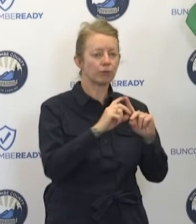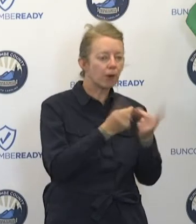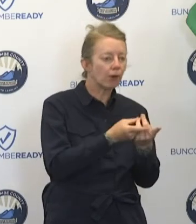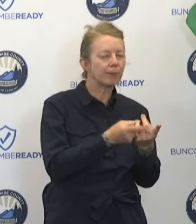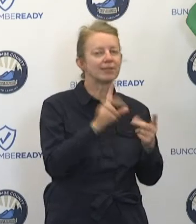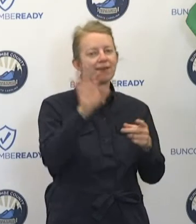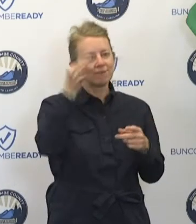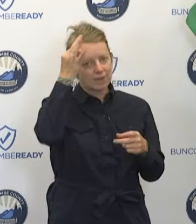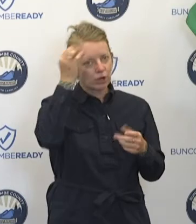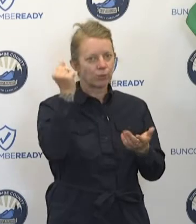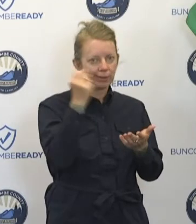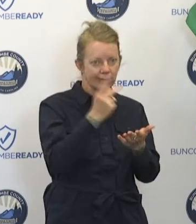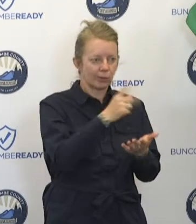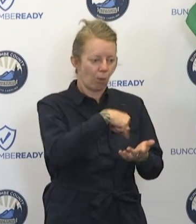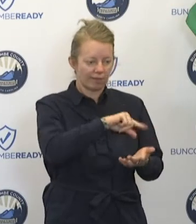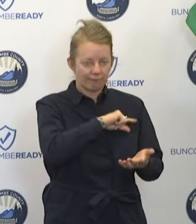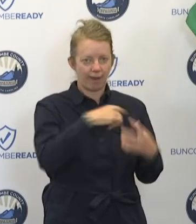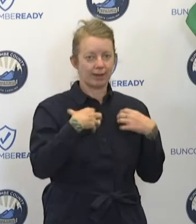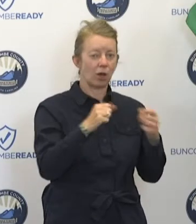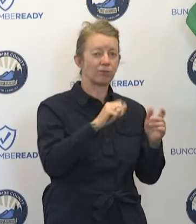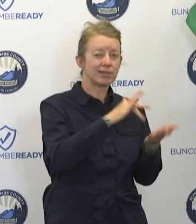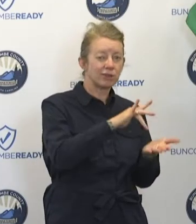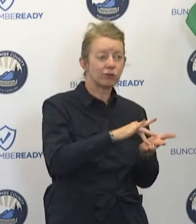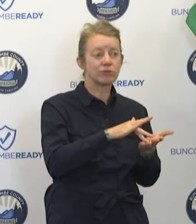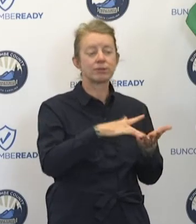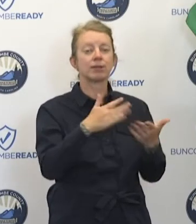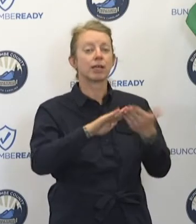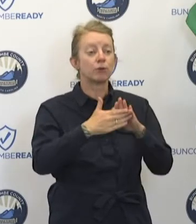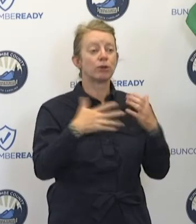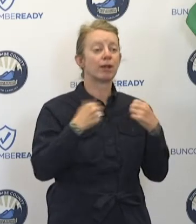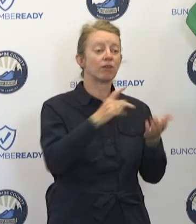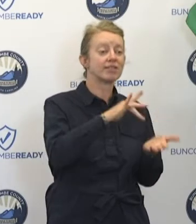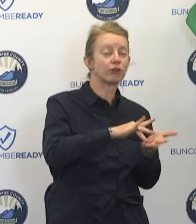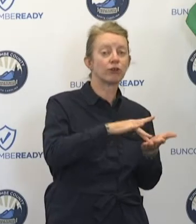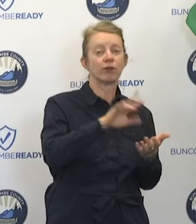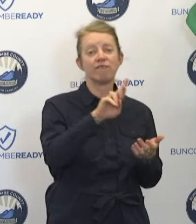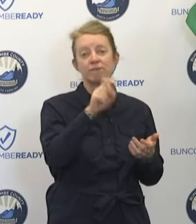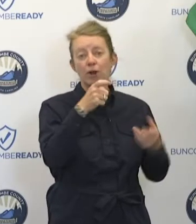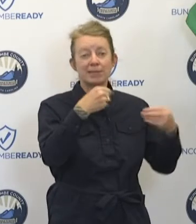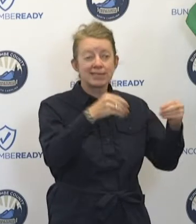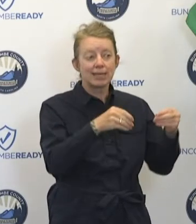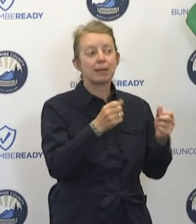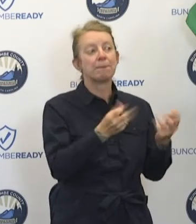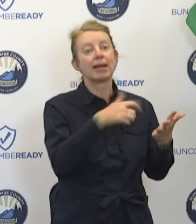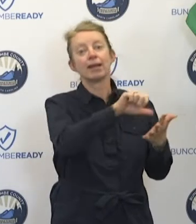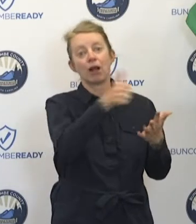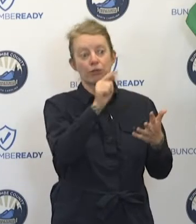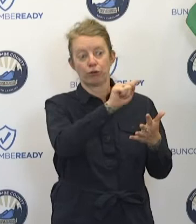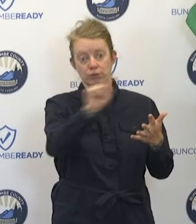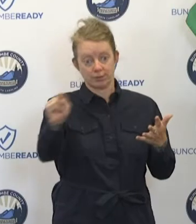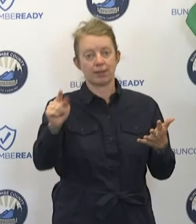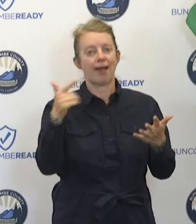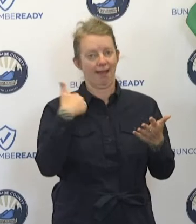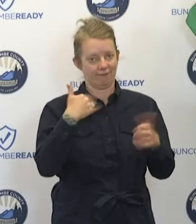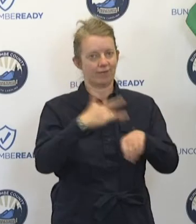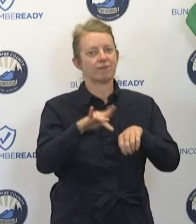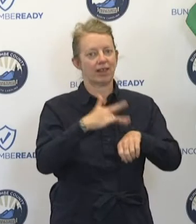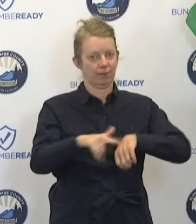centers, community health centers, pharmacies, and many others throughout our region now have COVID vaccines.